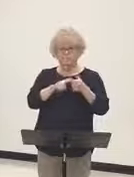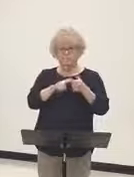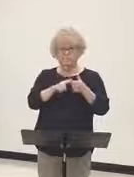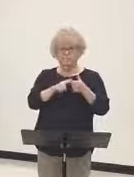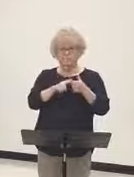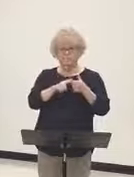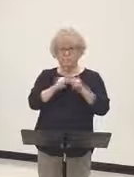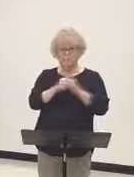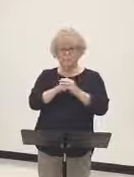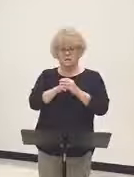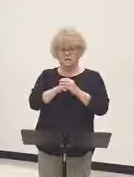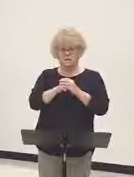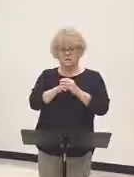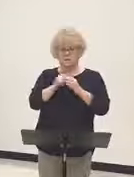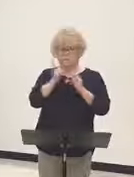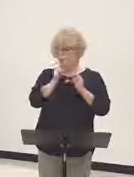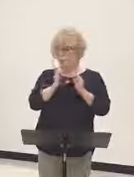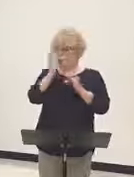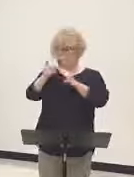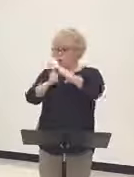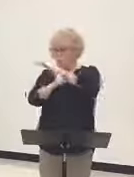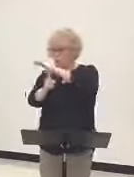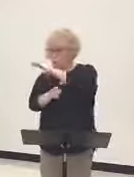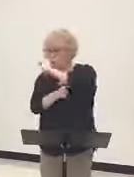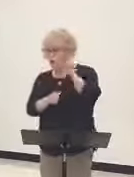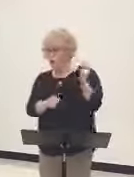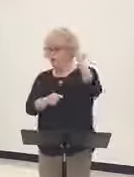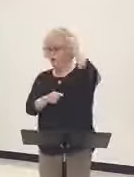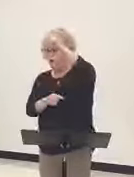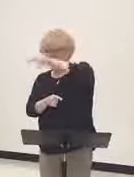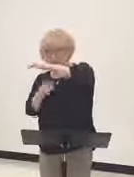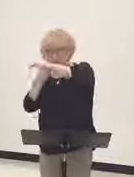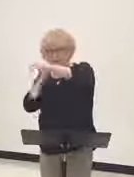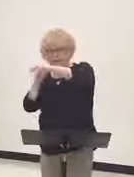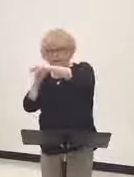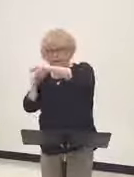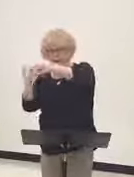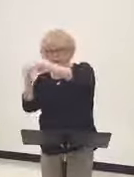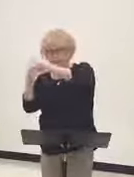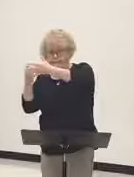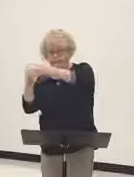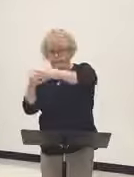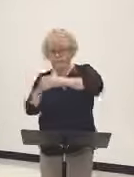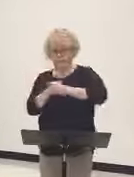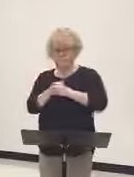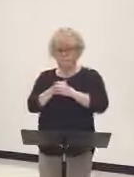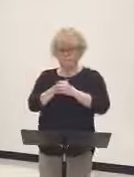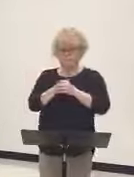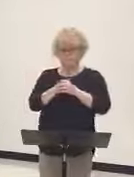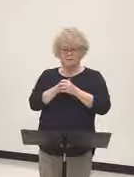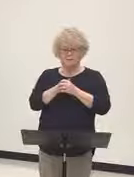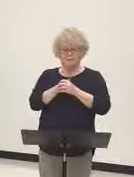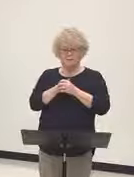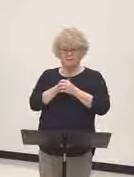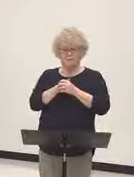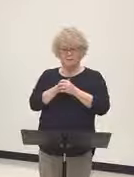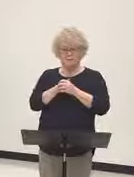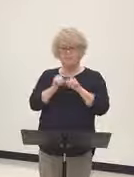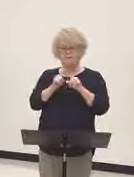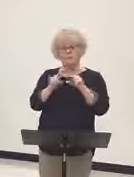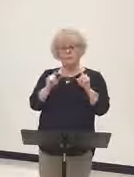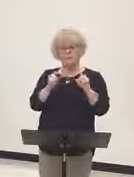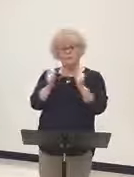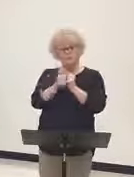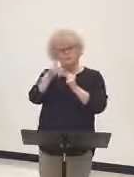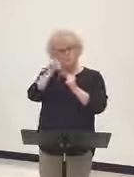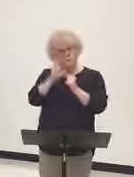going over a bridge of sighs into whatever the experience is, but